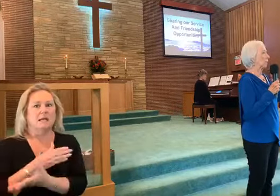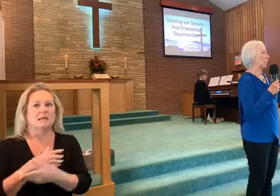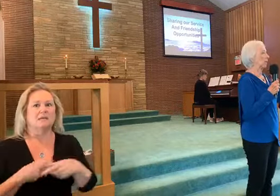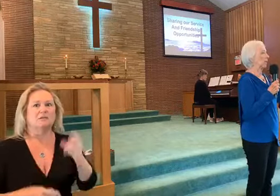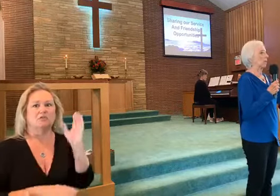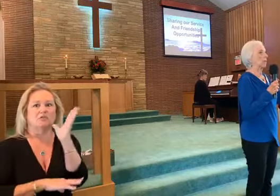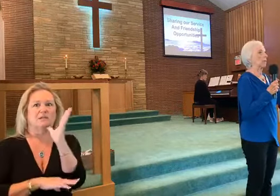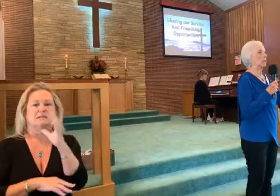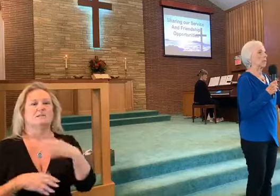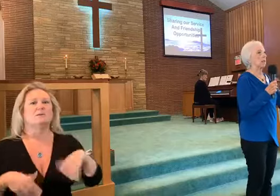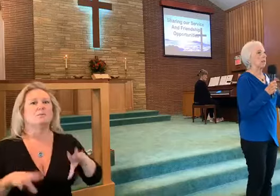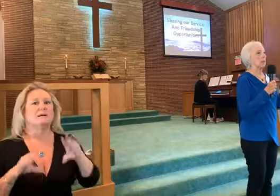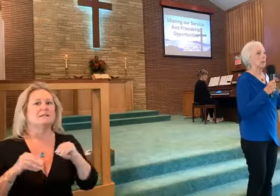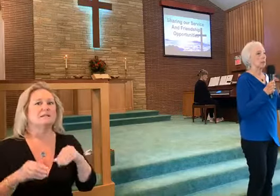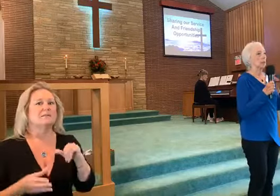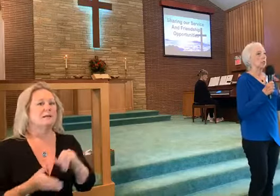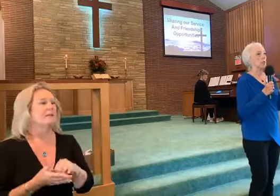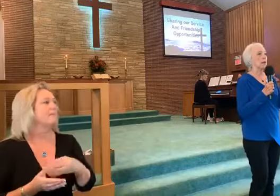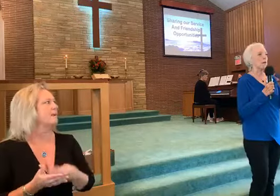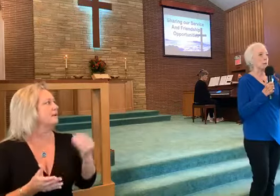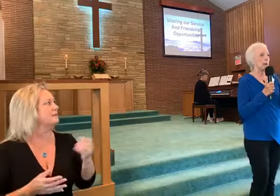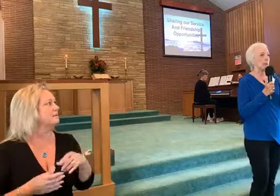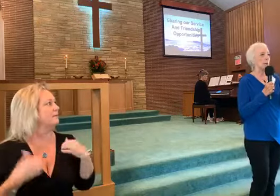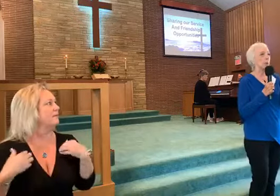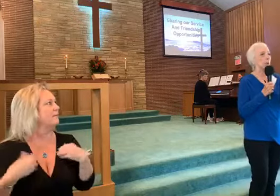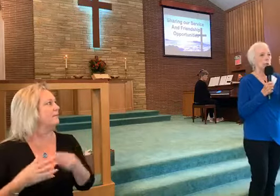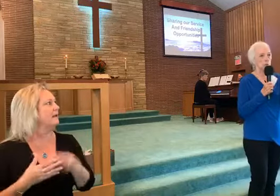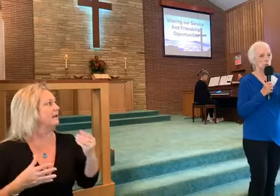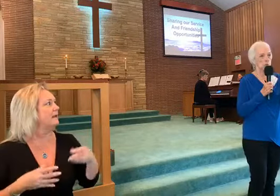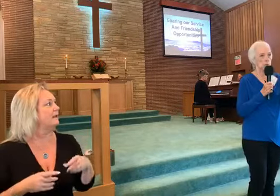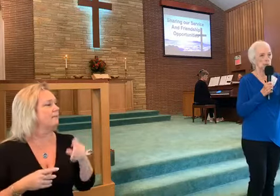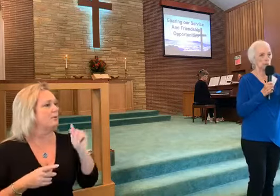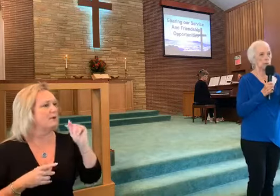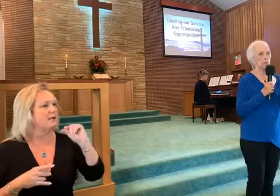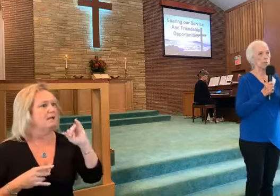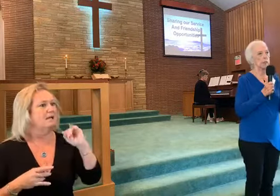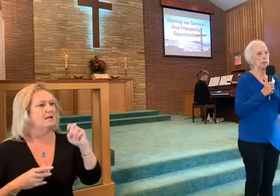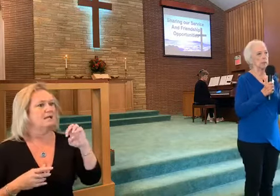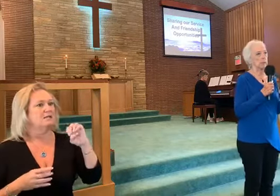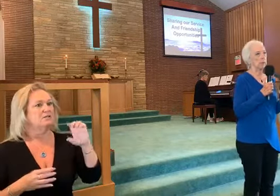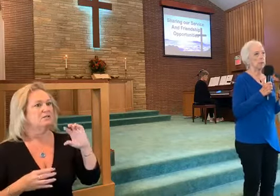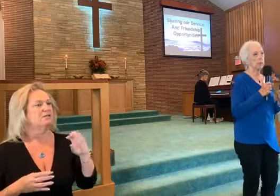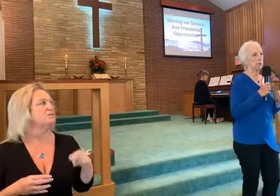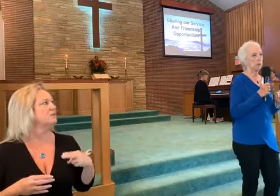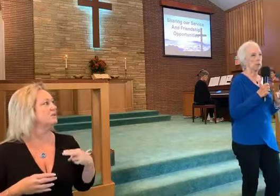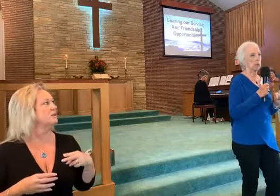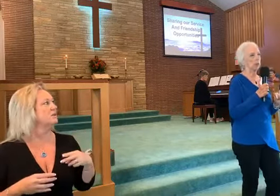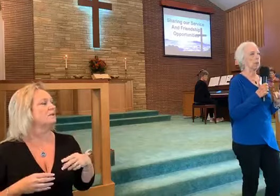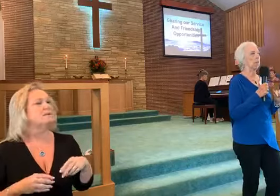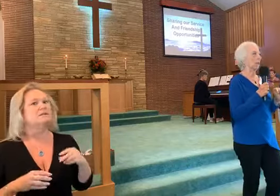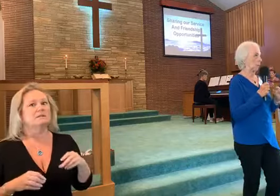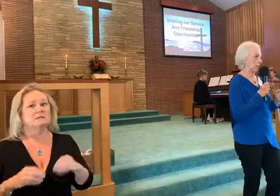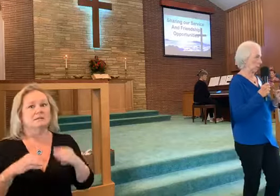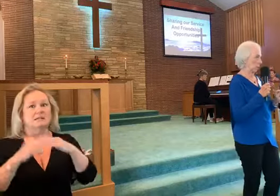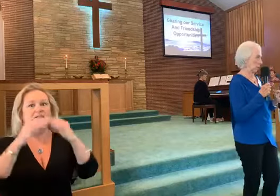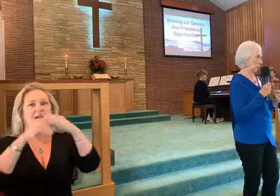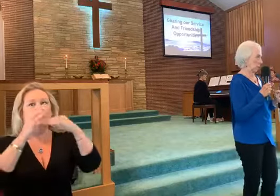accept that price of it, because the price you have to pay per inch to get rid of trees to be able to develop it is